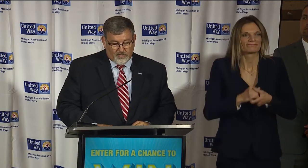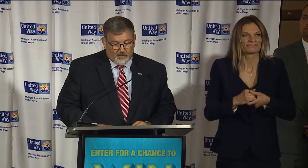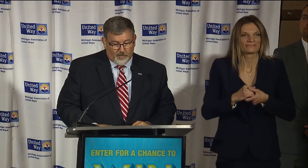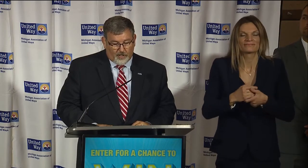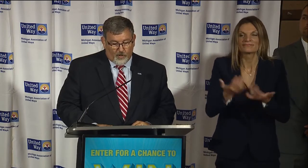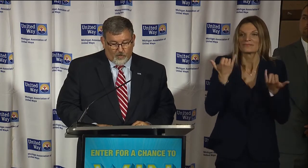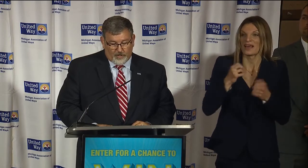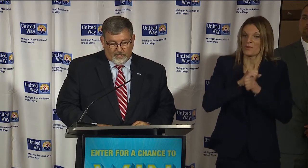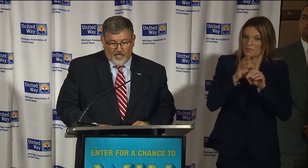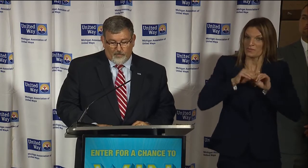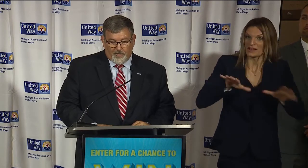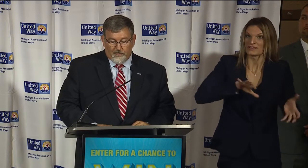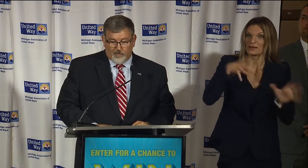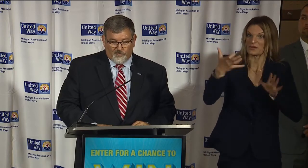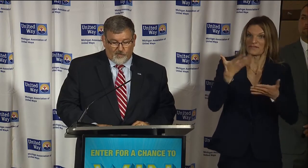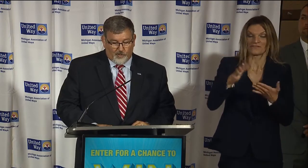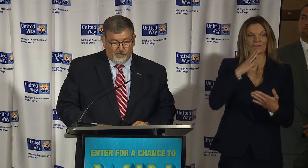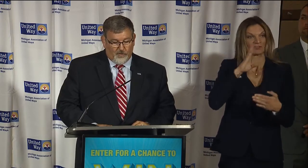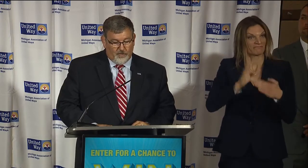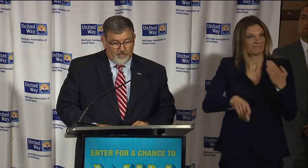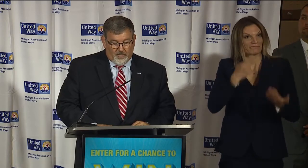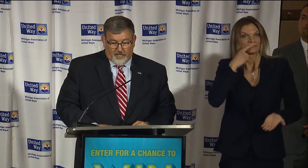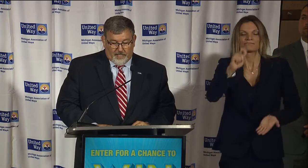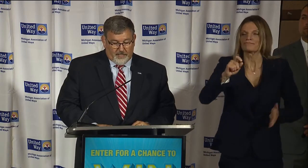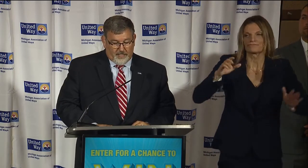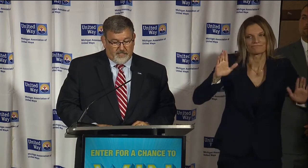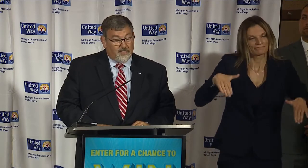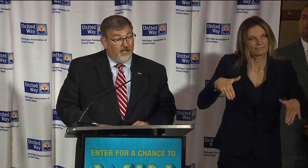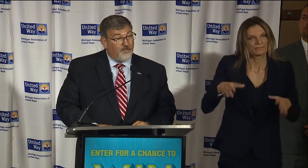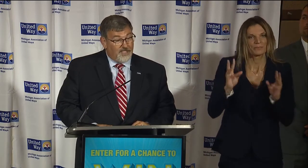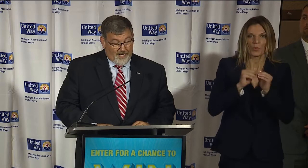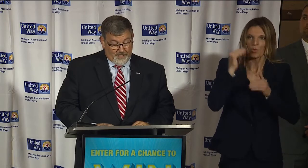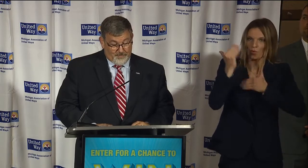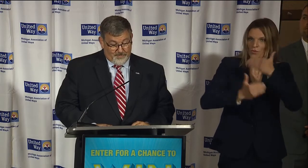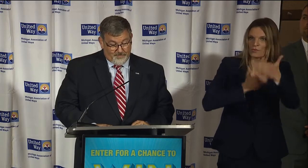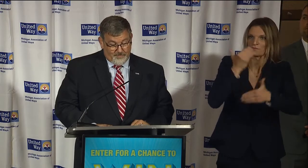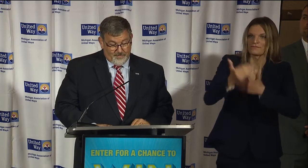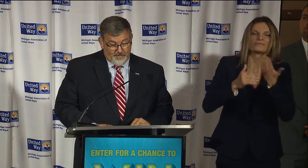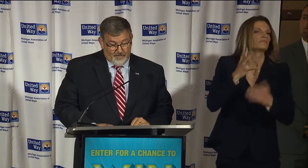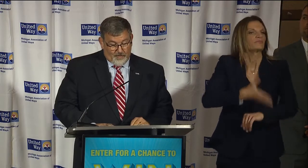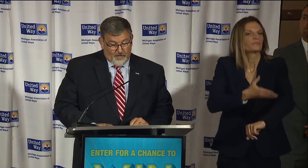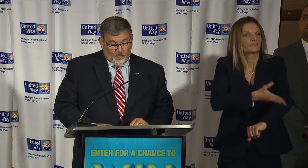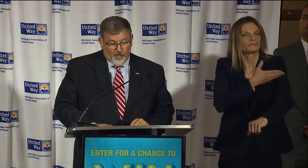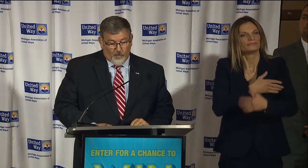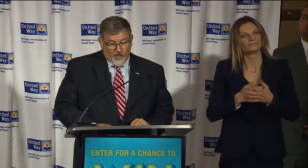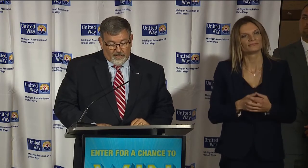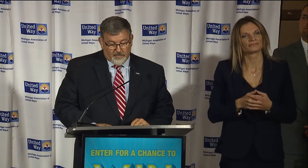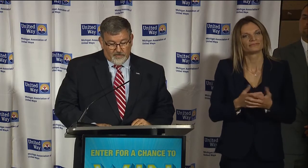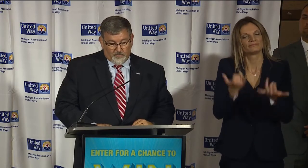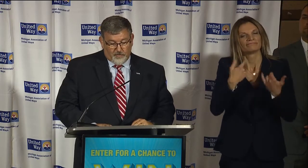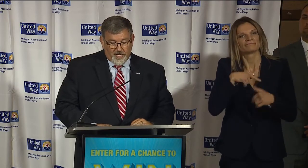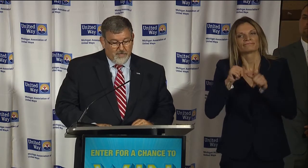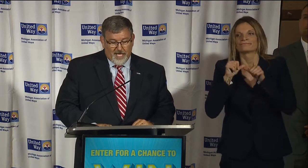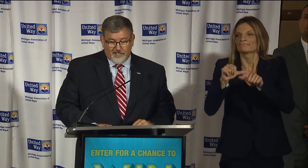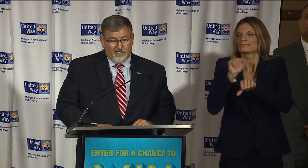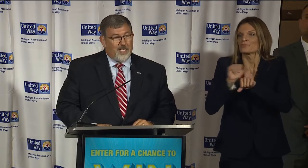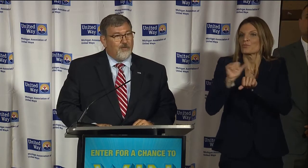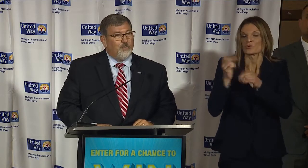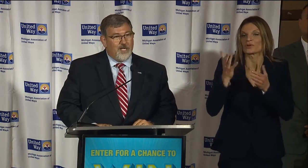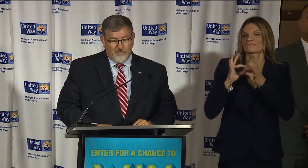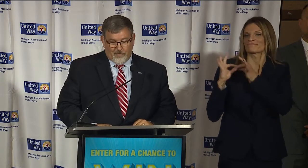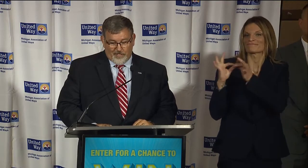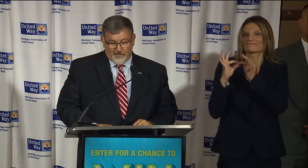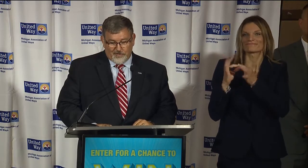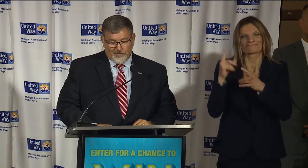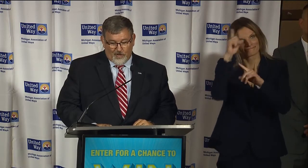so does our critical work in helping the most vulnerable in these tough times. We are working to reimagine